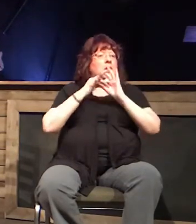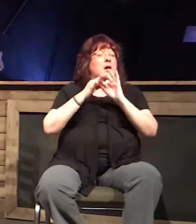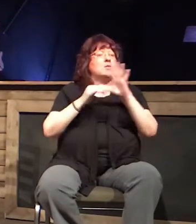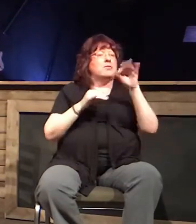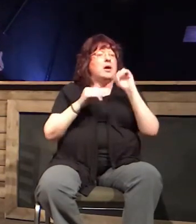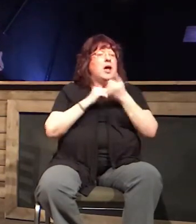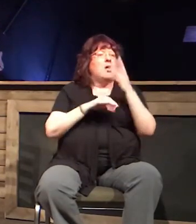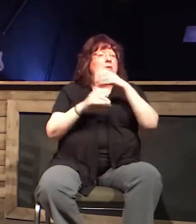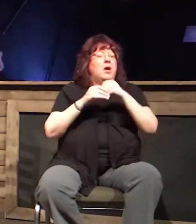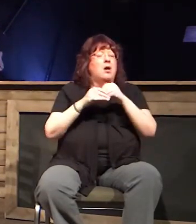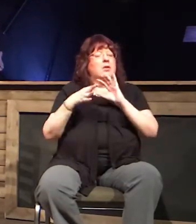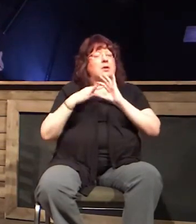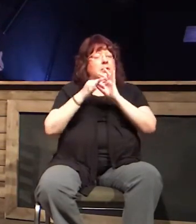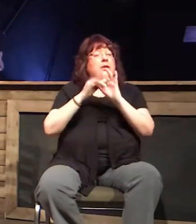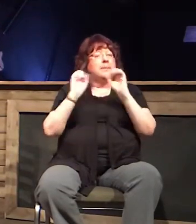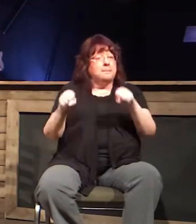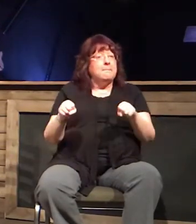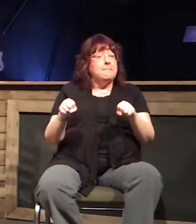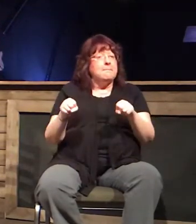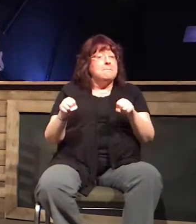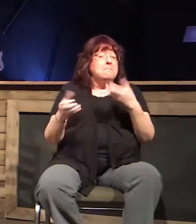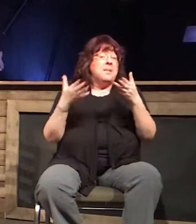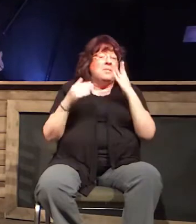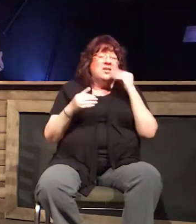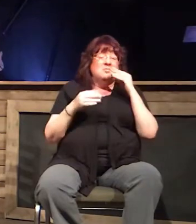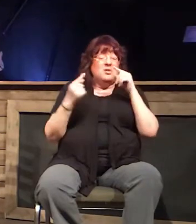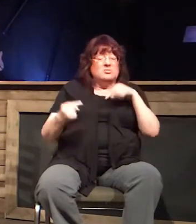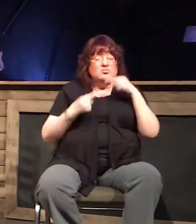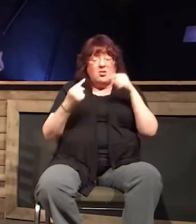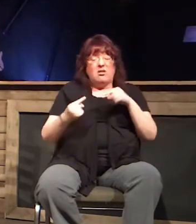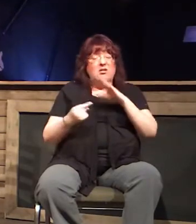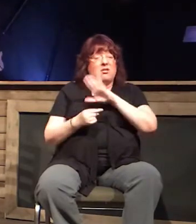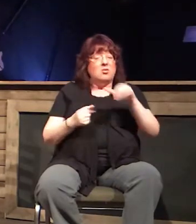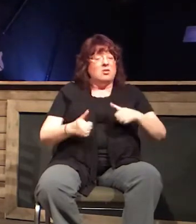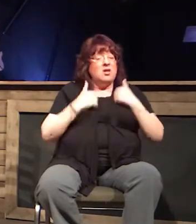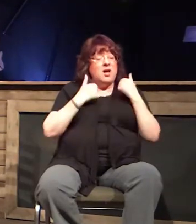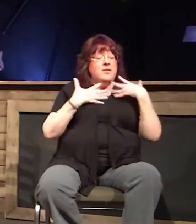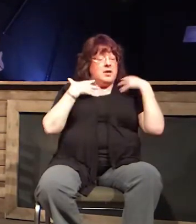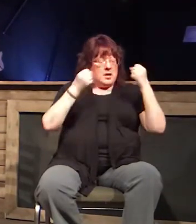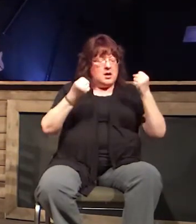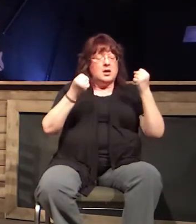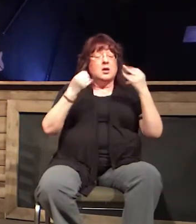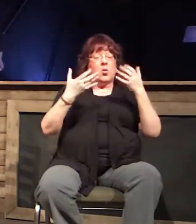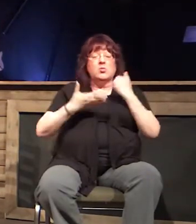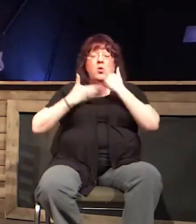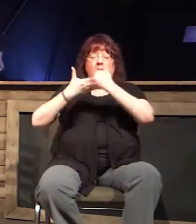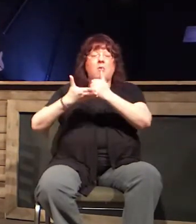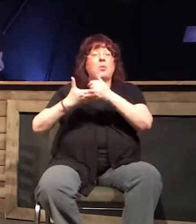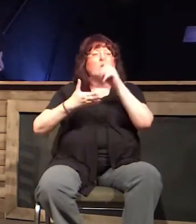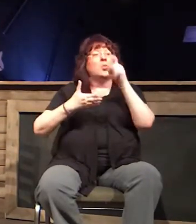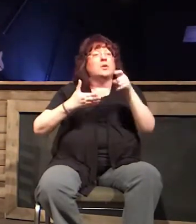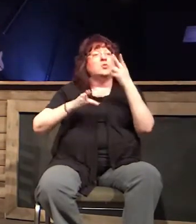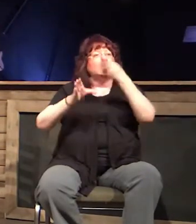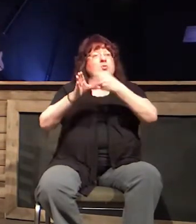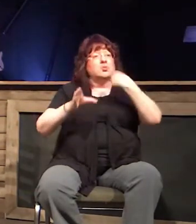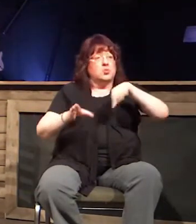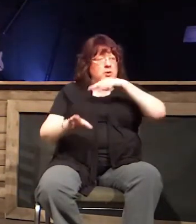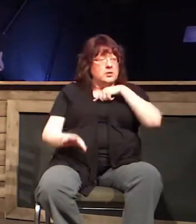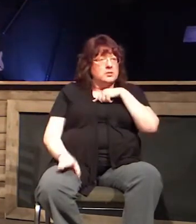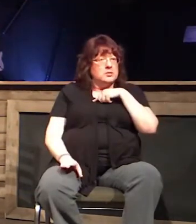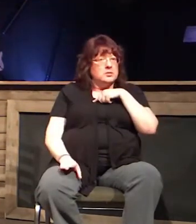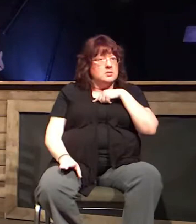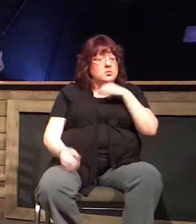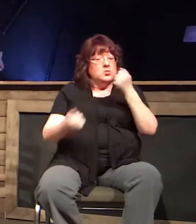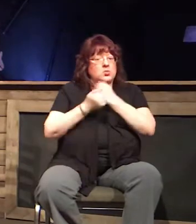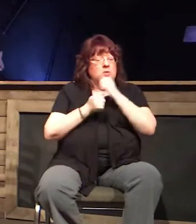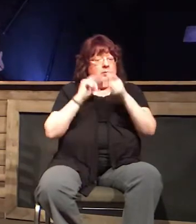and find out how you can get involved and get connected. Maybe you've been through some difficult things in your life and you found healing and you want to help others. We need you to join us